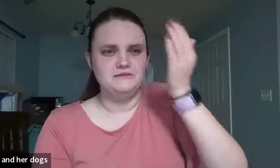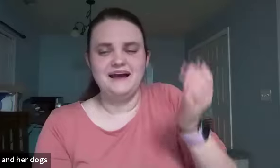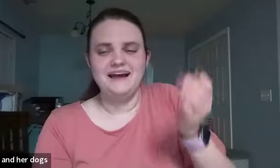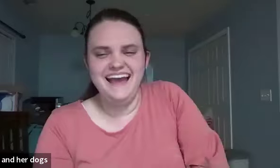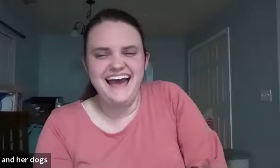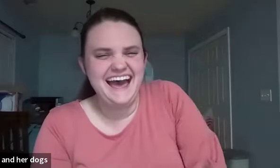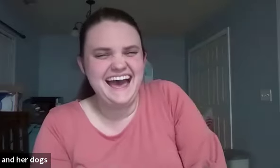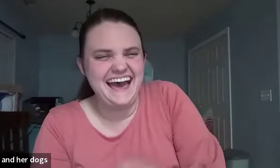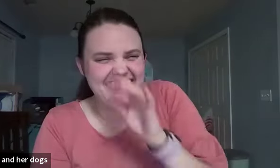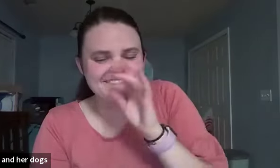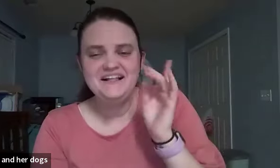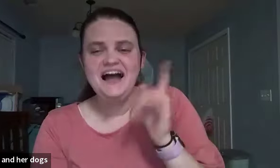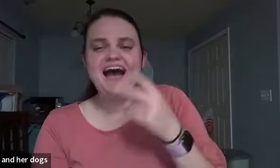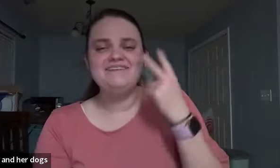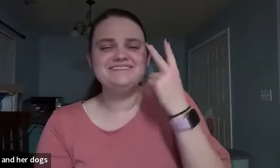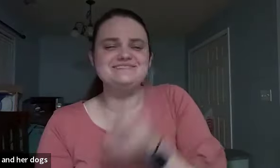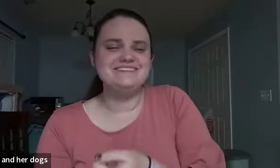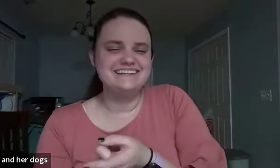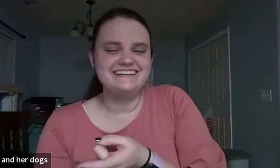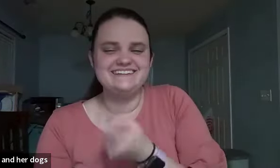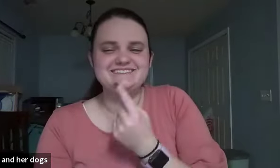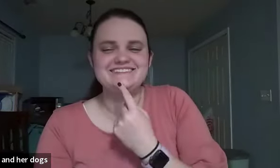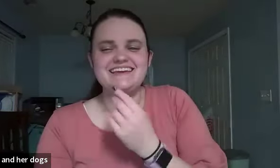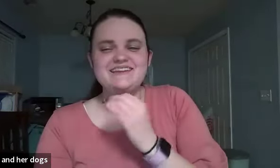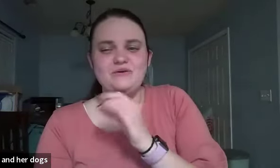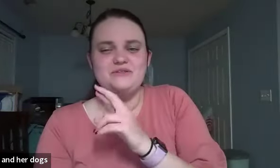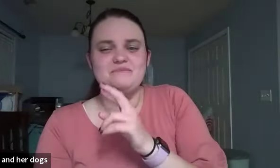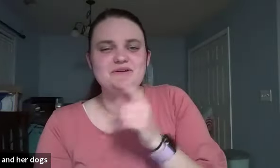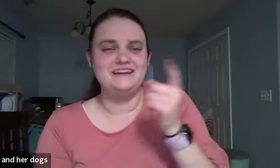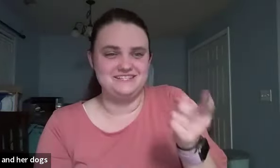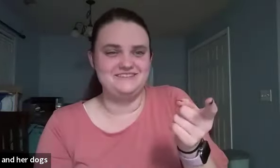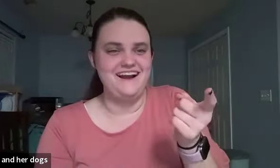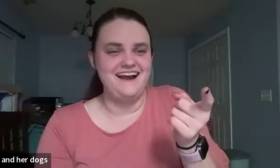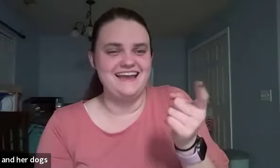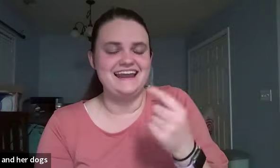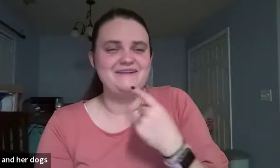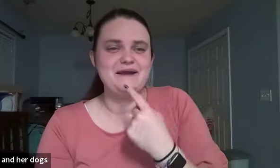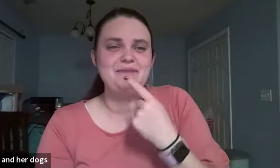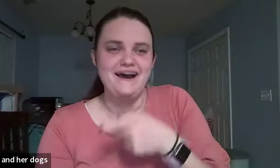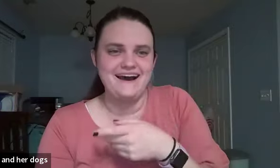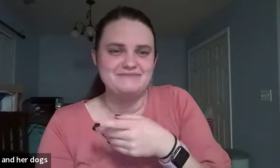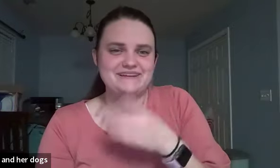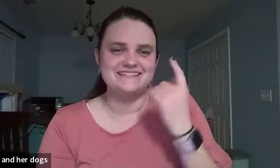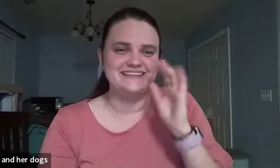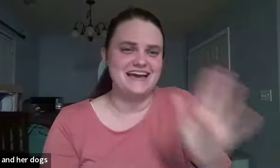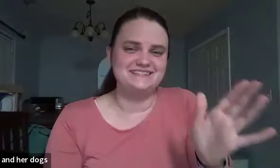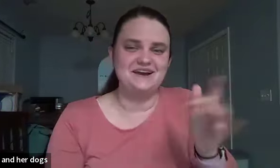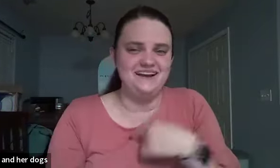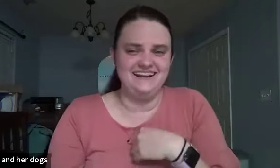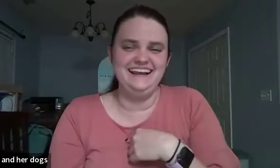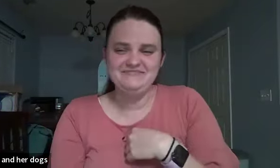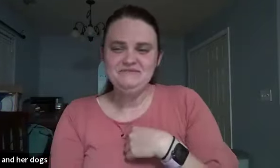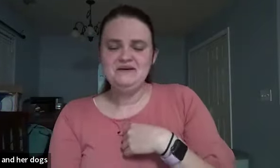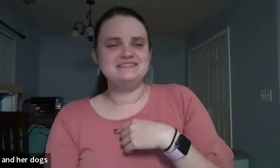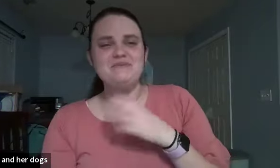Pirate. I was reading, you said, or the moon hits your eye, and I read pie because of that. Sorry. It's like,